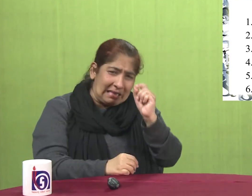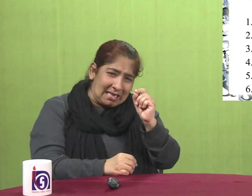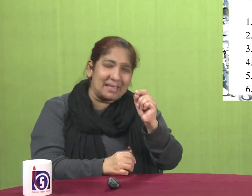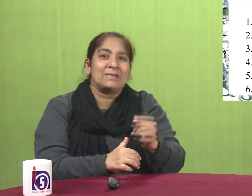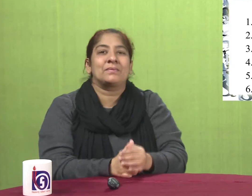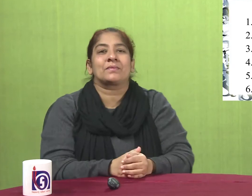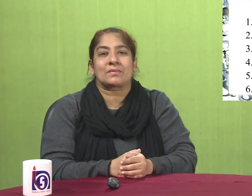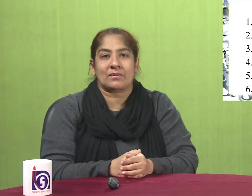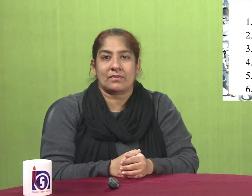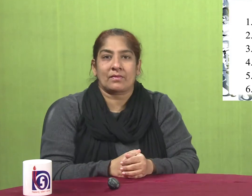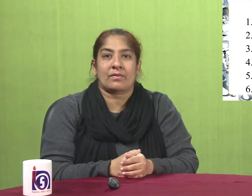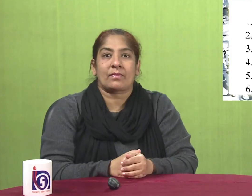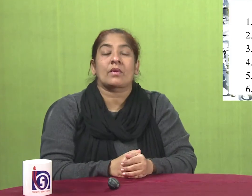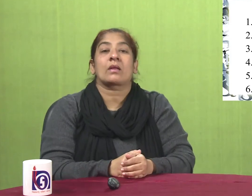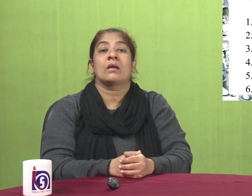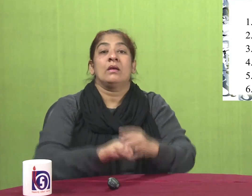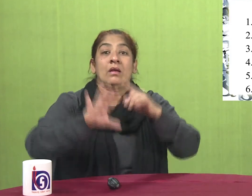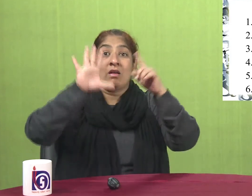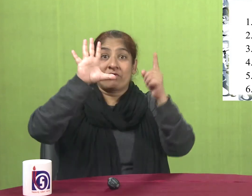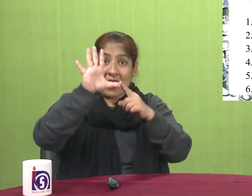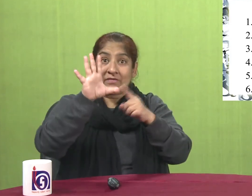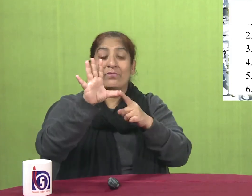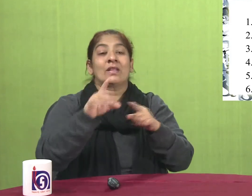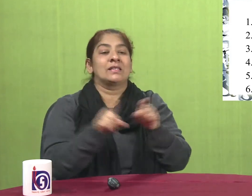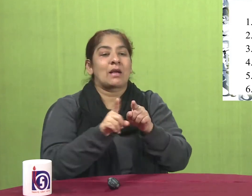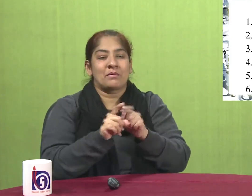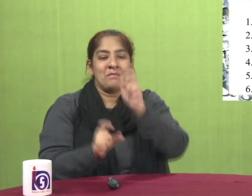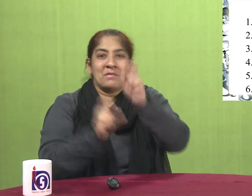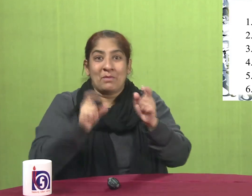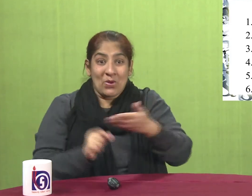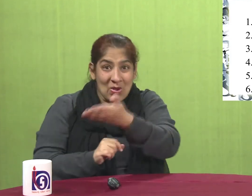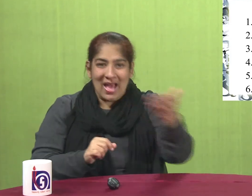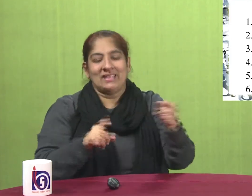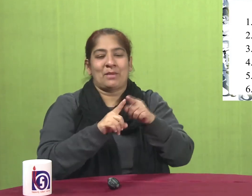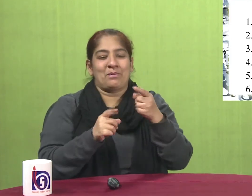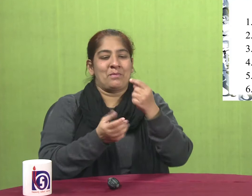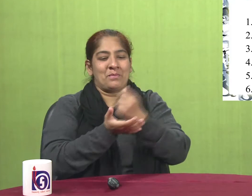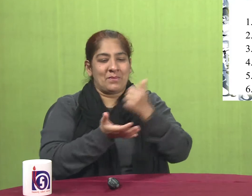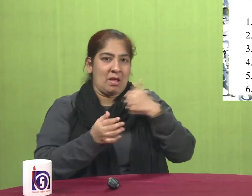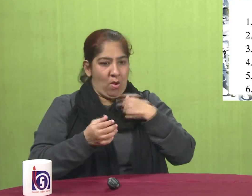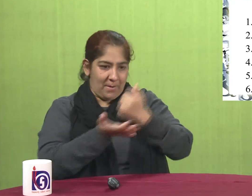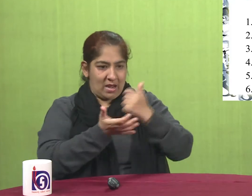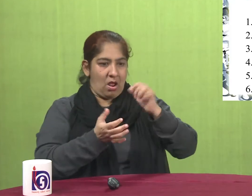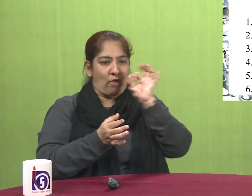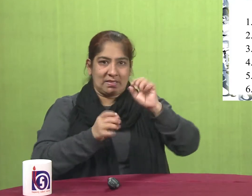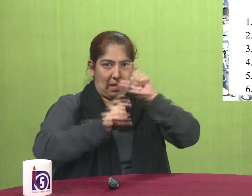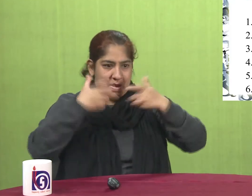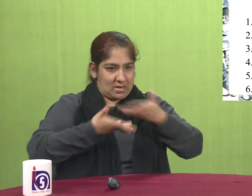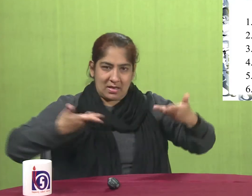There's very low transaction cost. The fifth is it empowers the customers. The customers